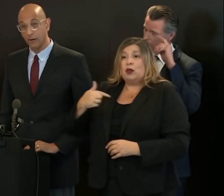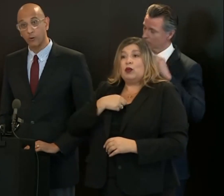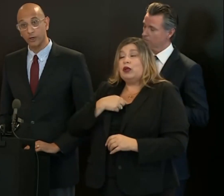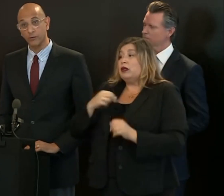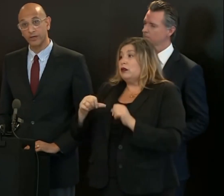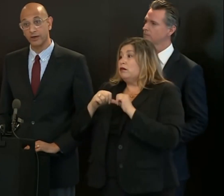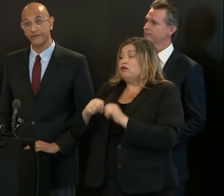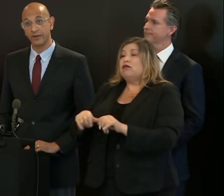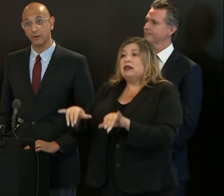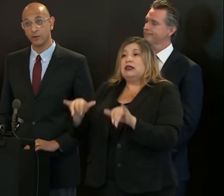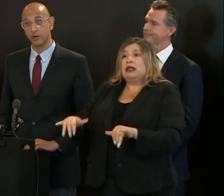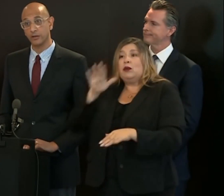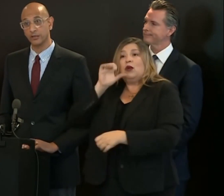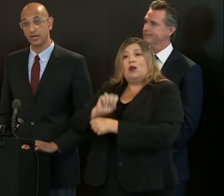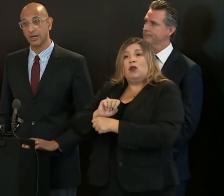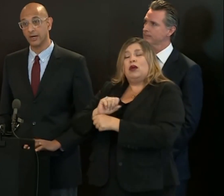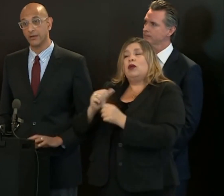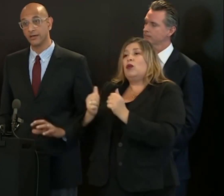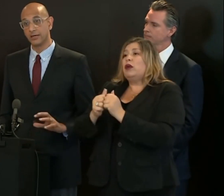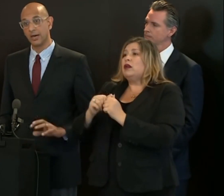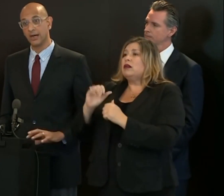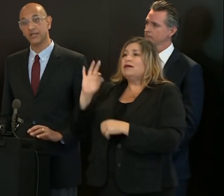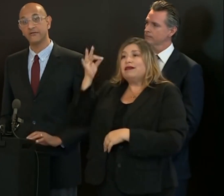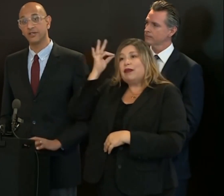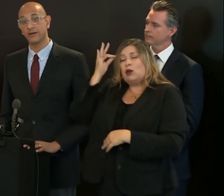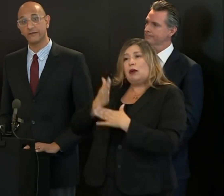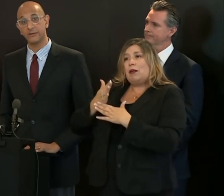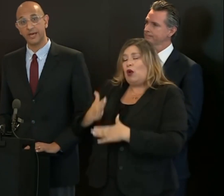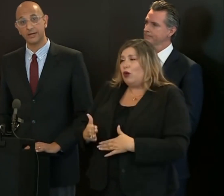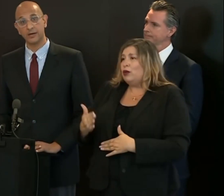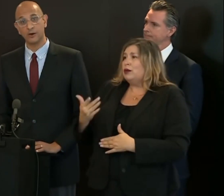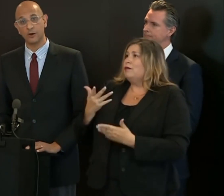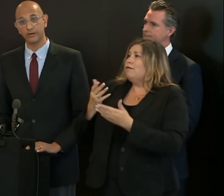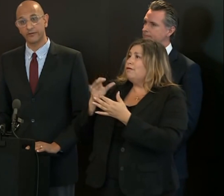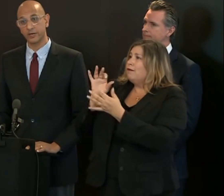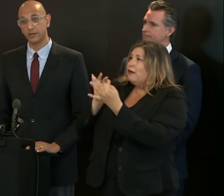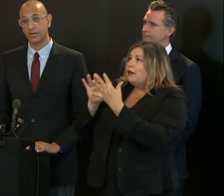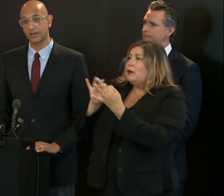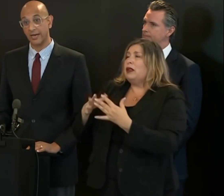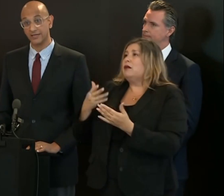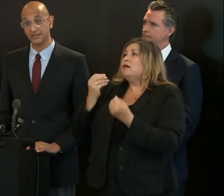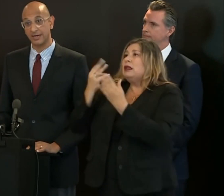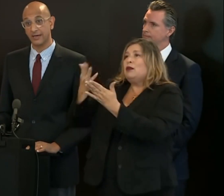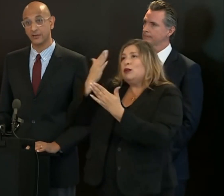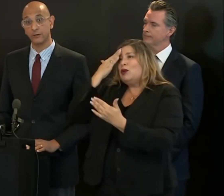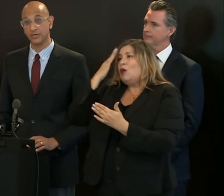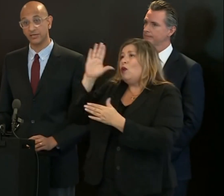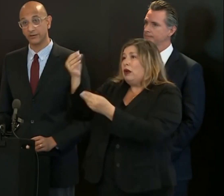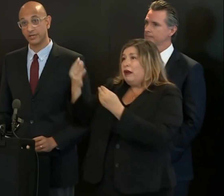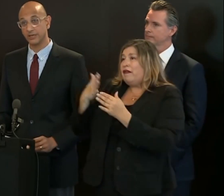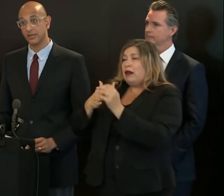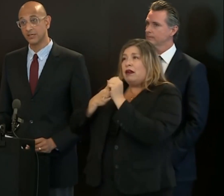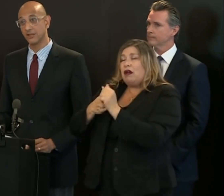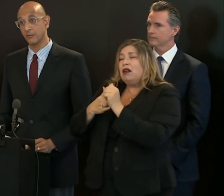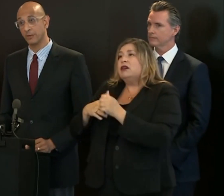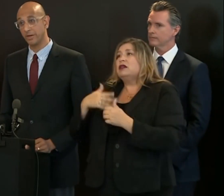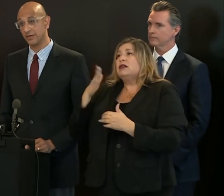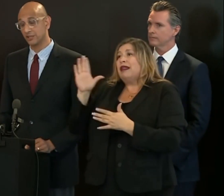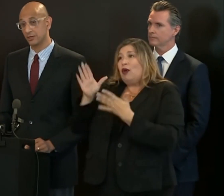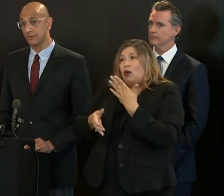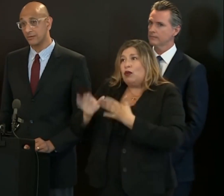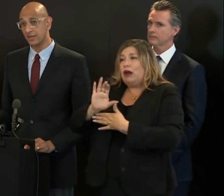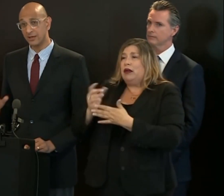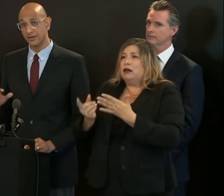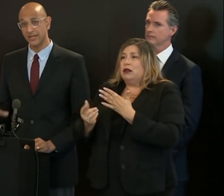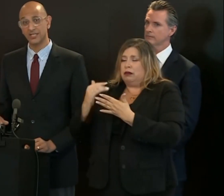to work with our federal partners on giving our feedback on all of their guidance and criteria so that we